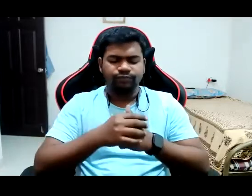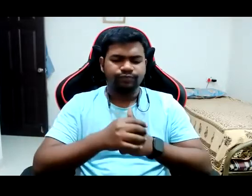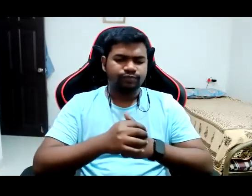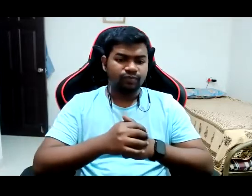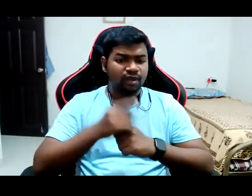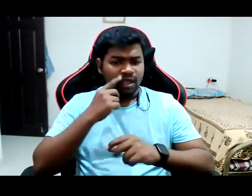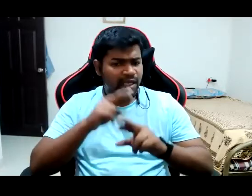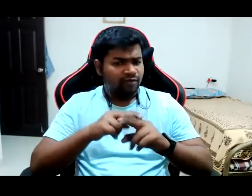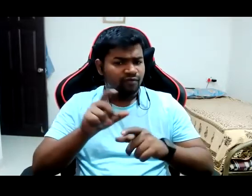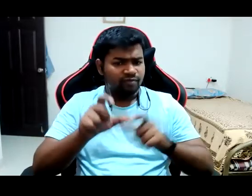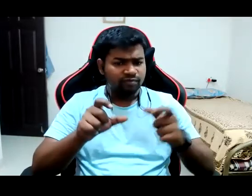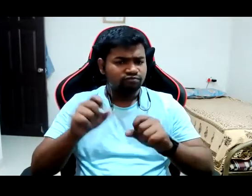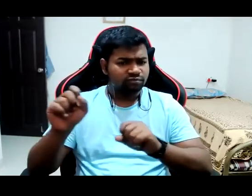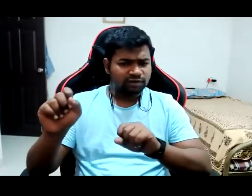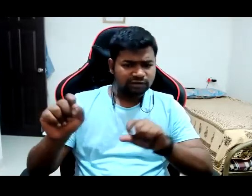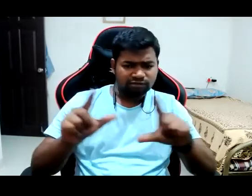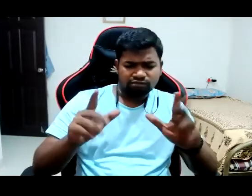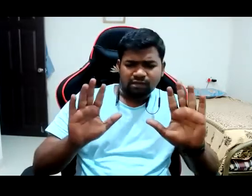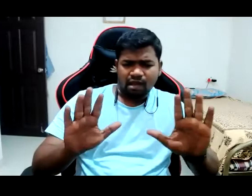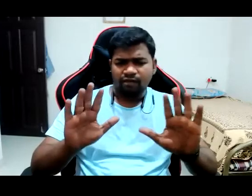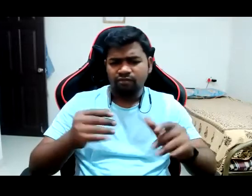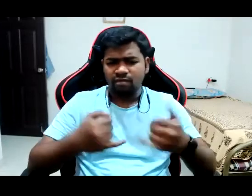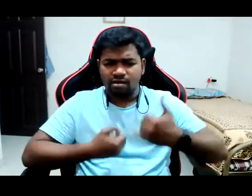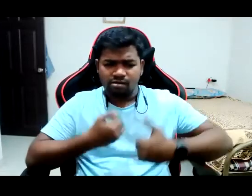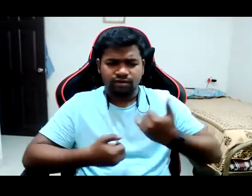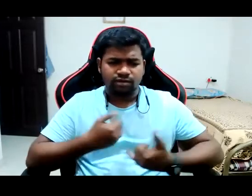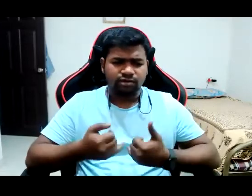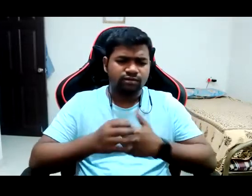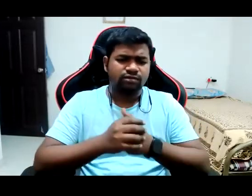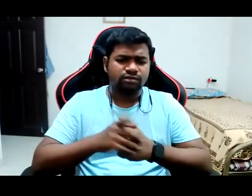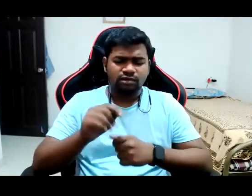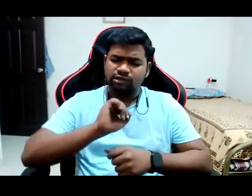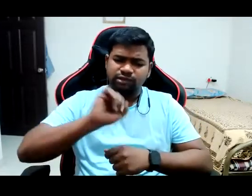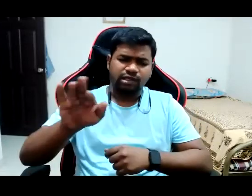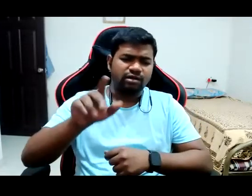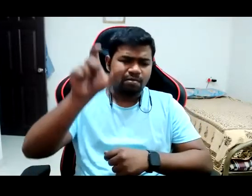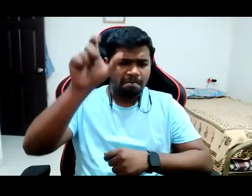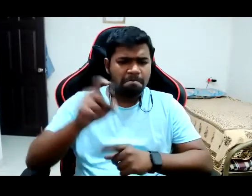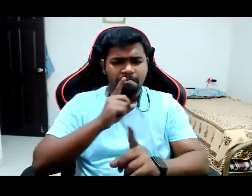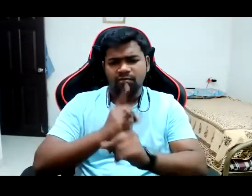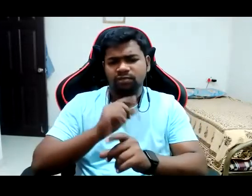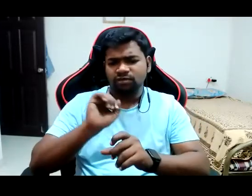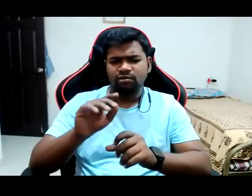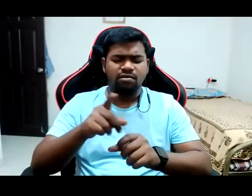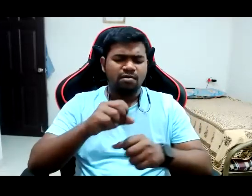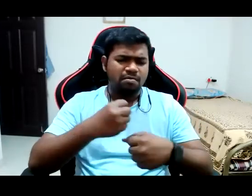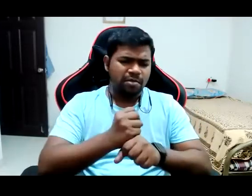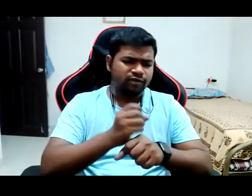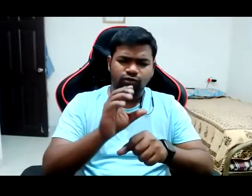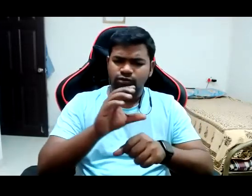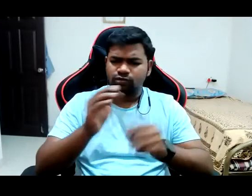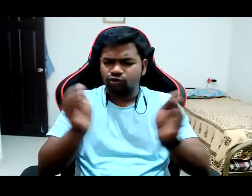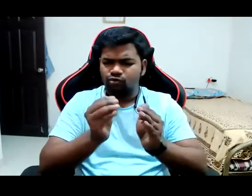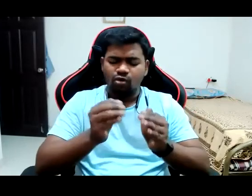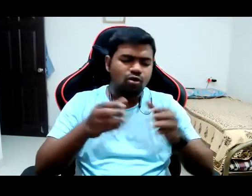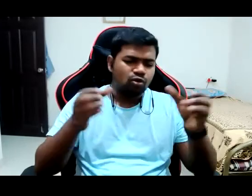there is like a slight interest in an idea, send a direct message to this person, or maybe create a small group and try to understand what